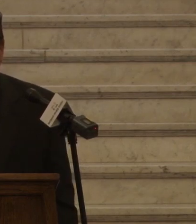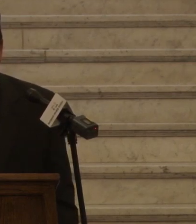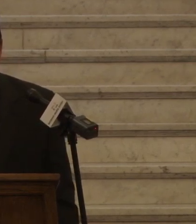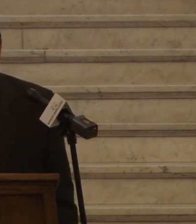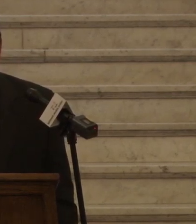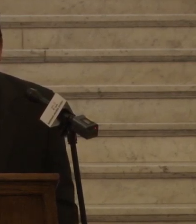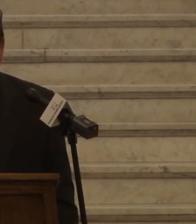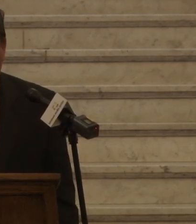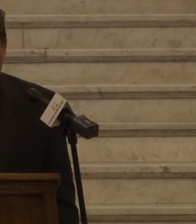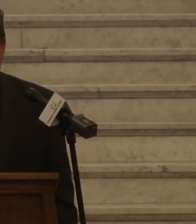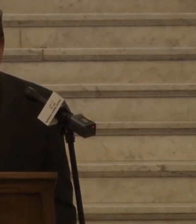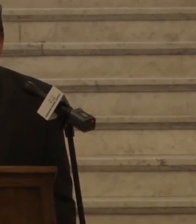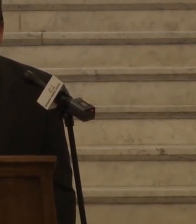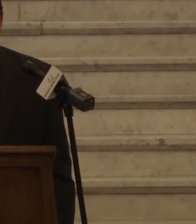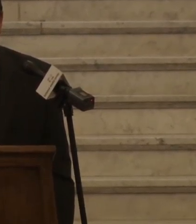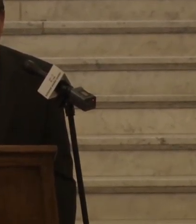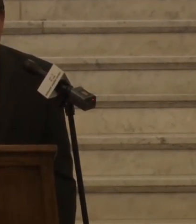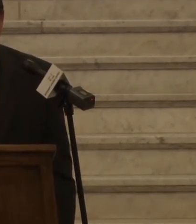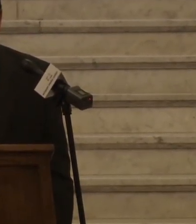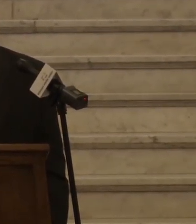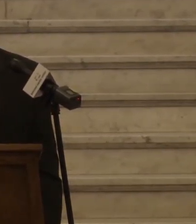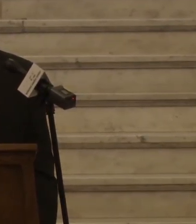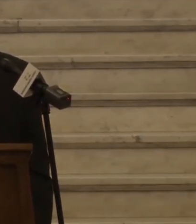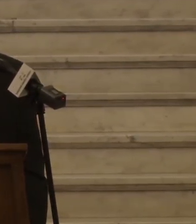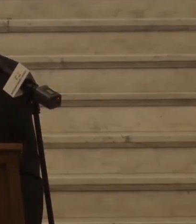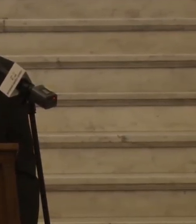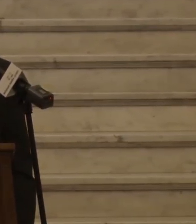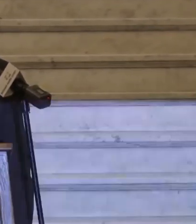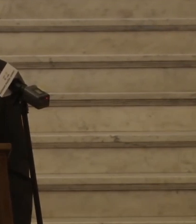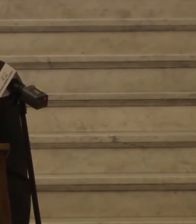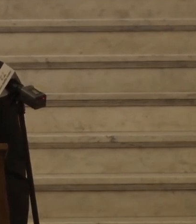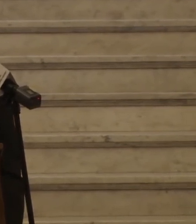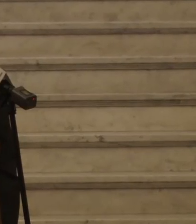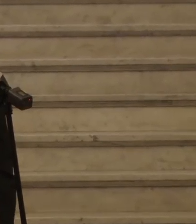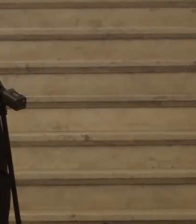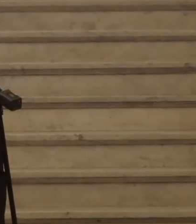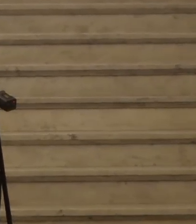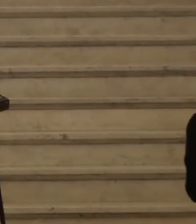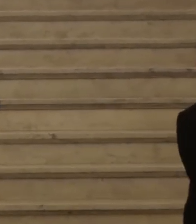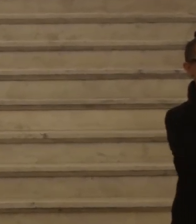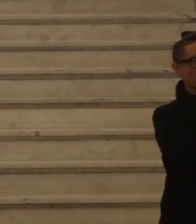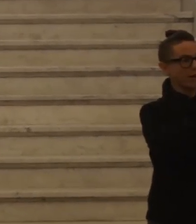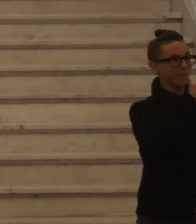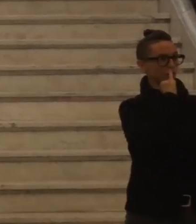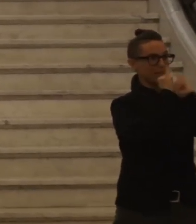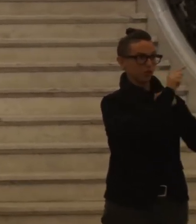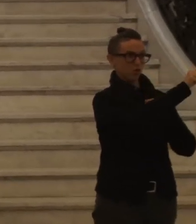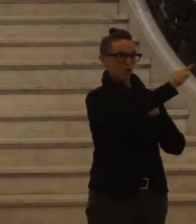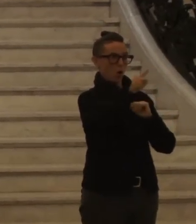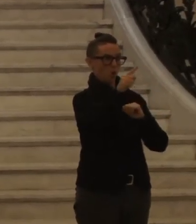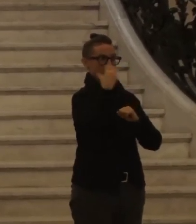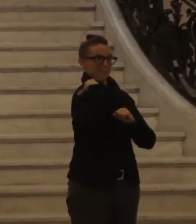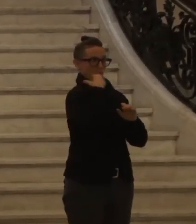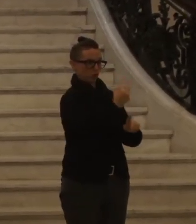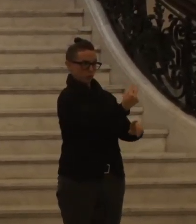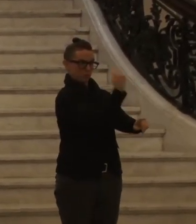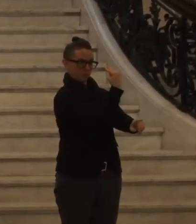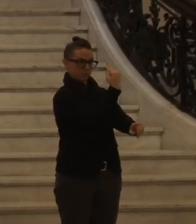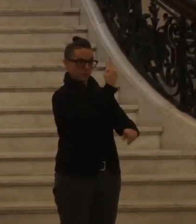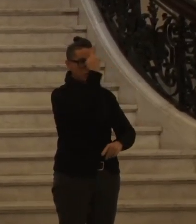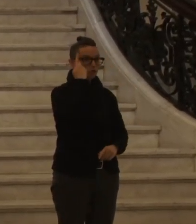station. And so my resume was solid, but whenever I got the interview and went in, people and employers would see a